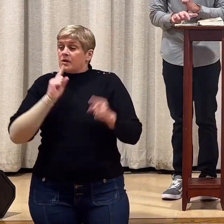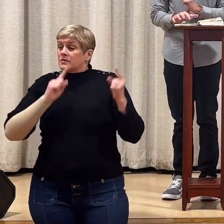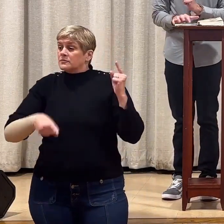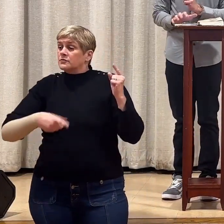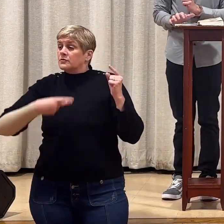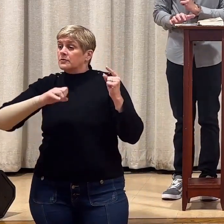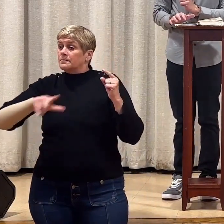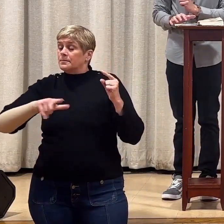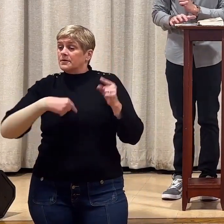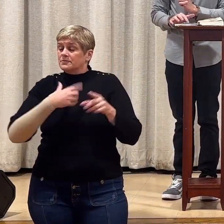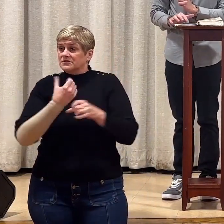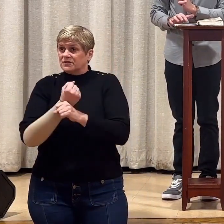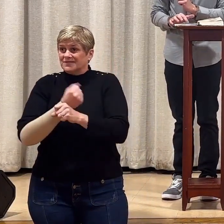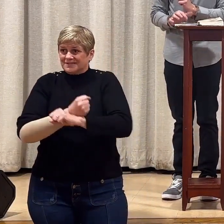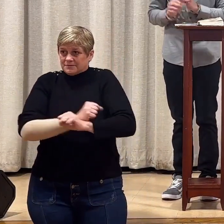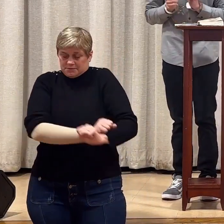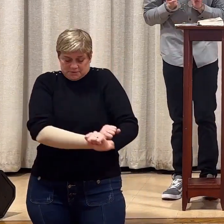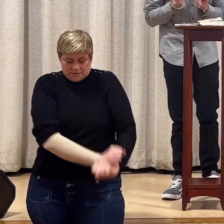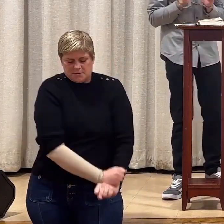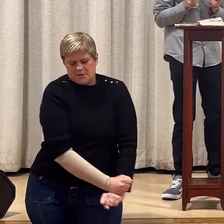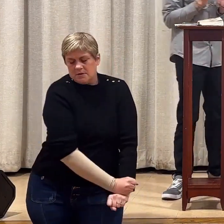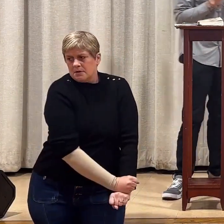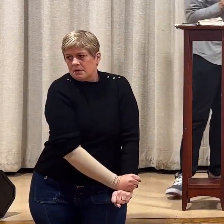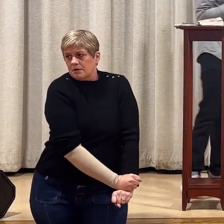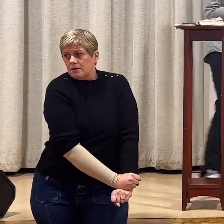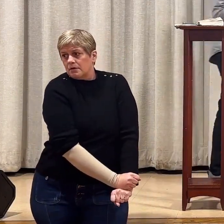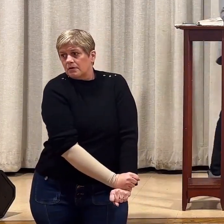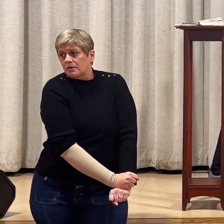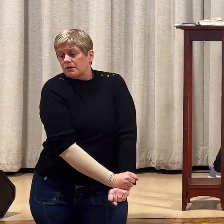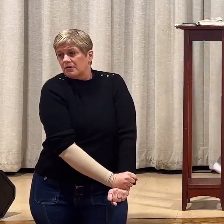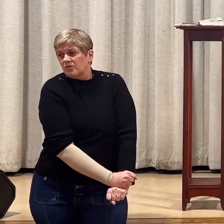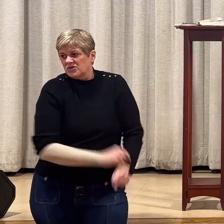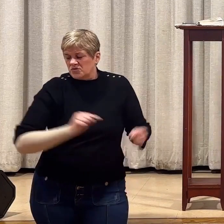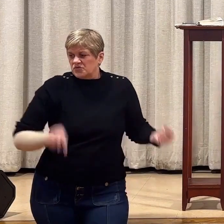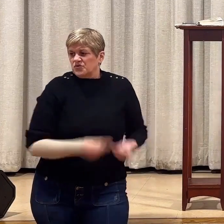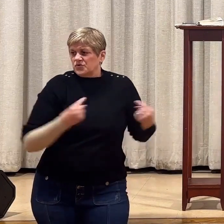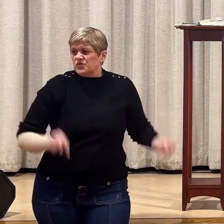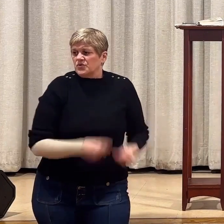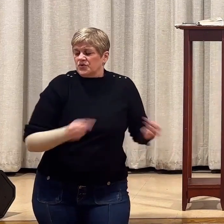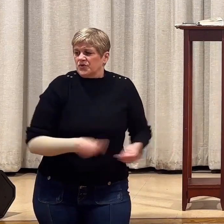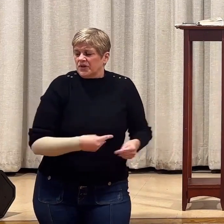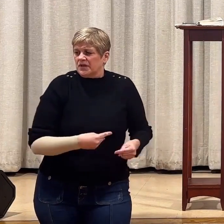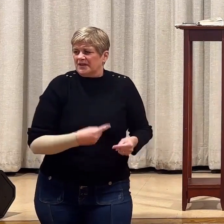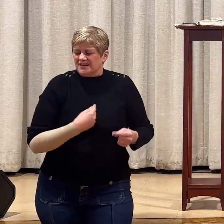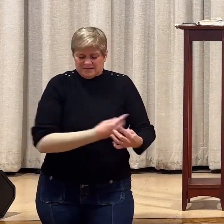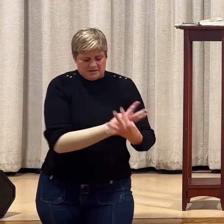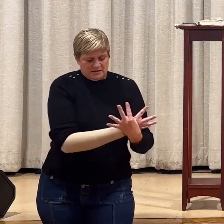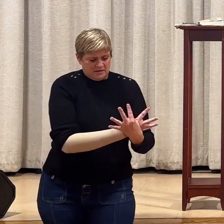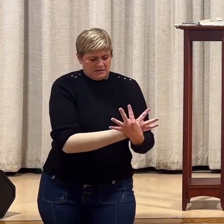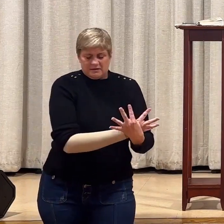Paul, in the chains, was hurting. And in prison,